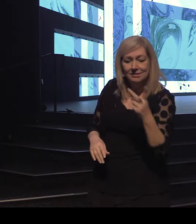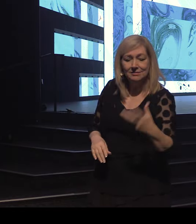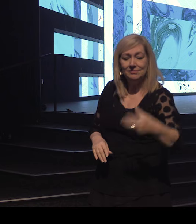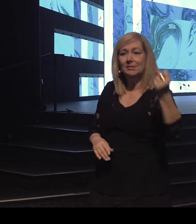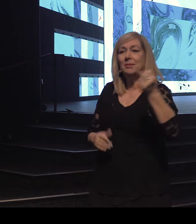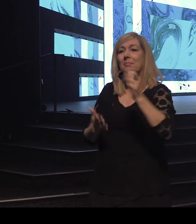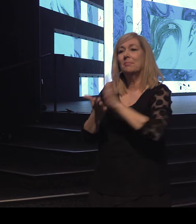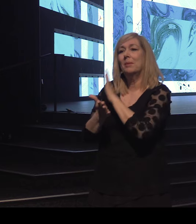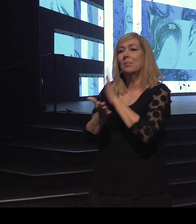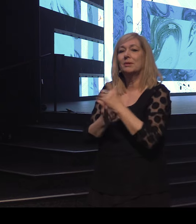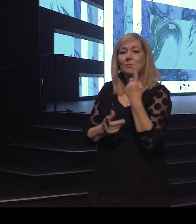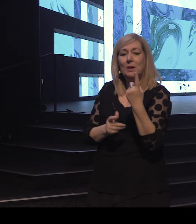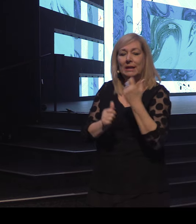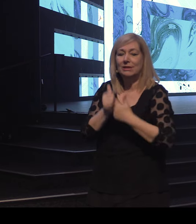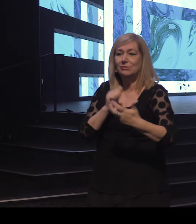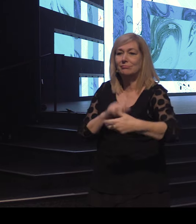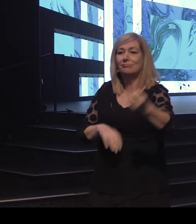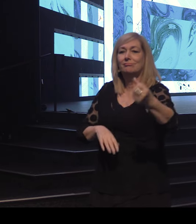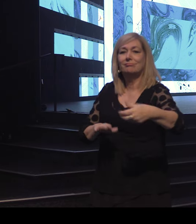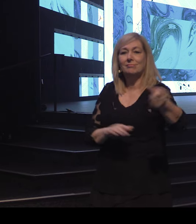copy each.